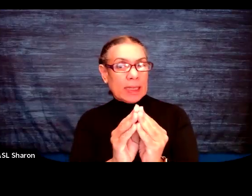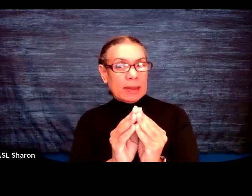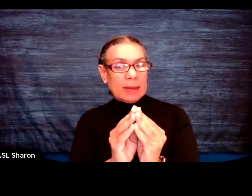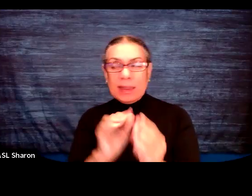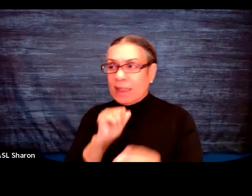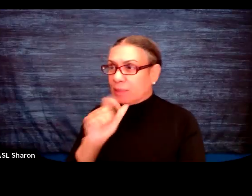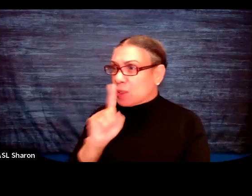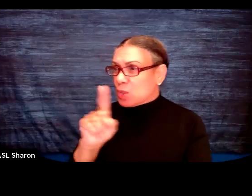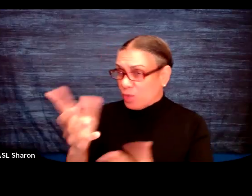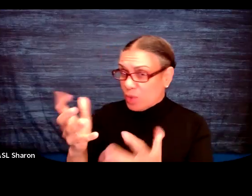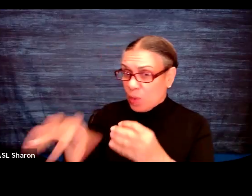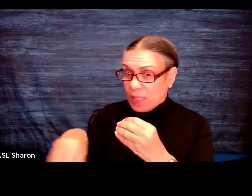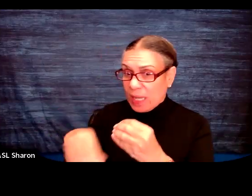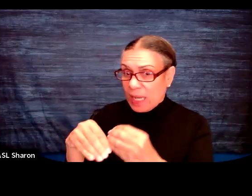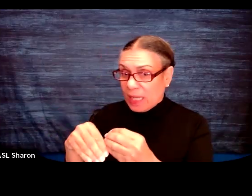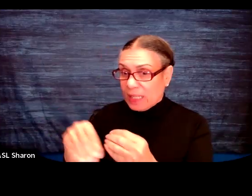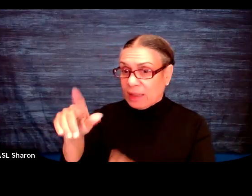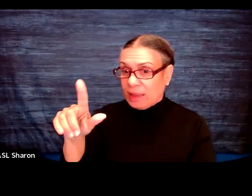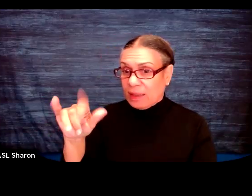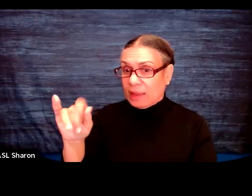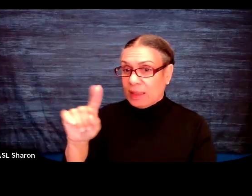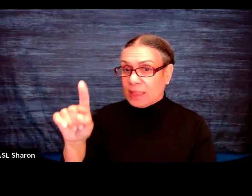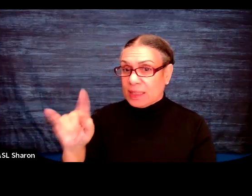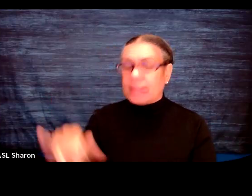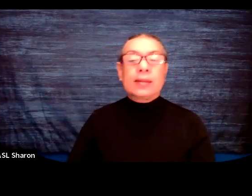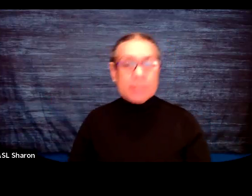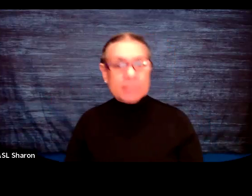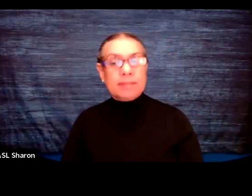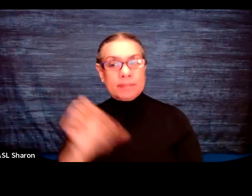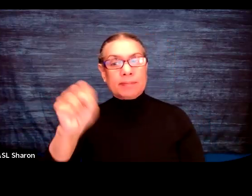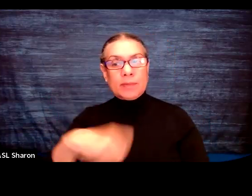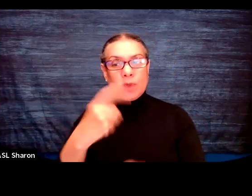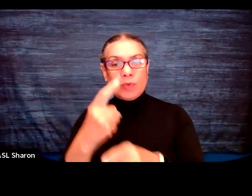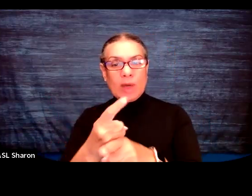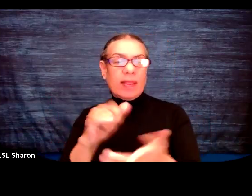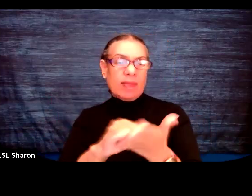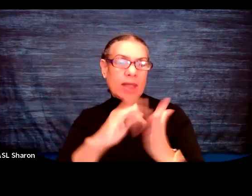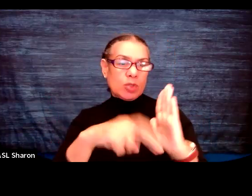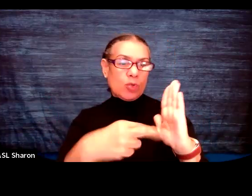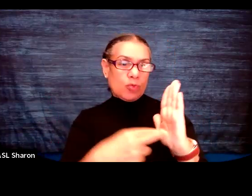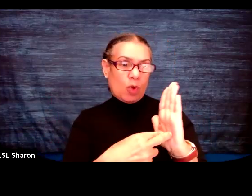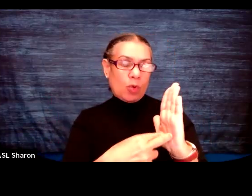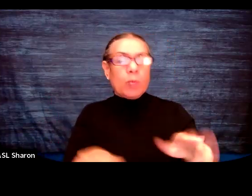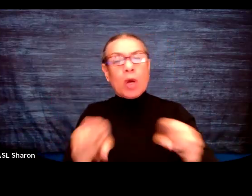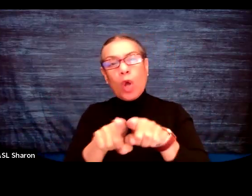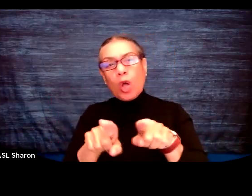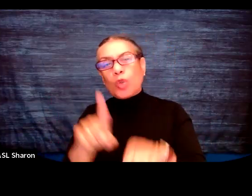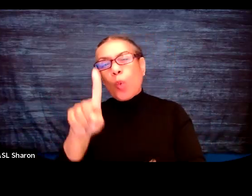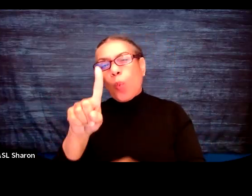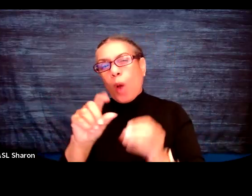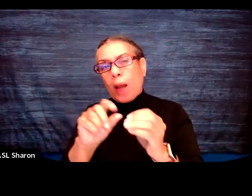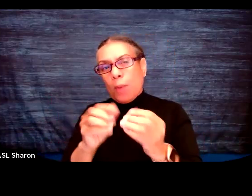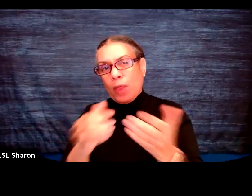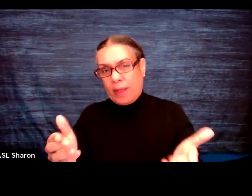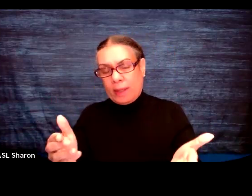know if you want to add to that. Sure. No, that's exactly the role that they play. One other thing I would just add that's critically important is that